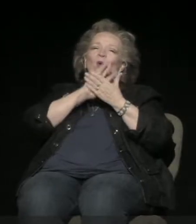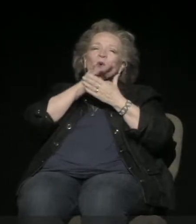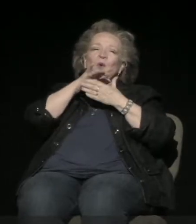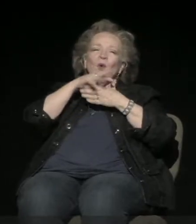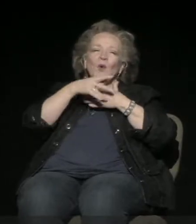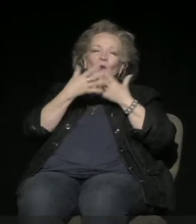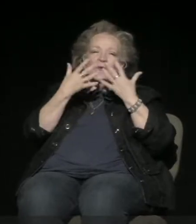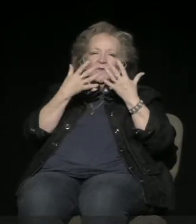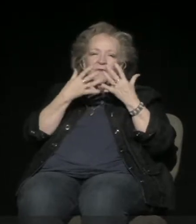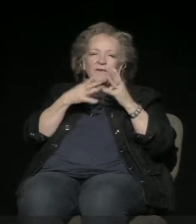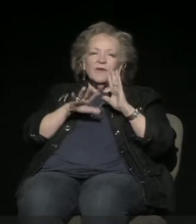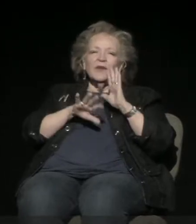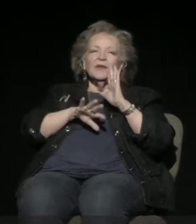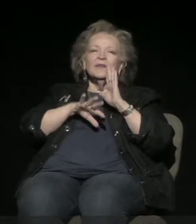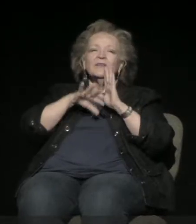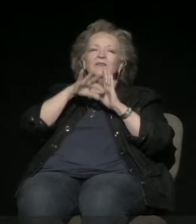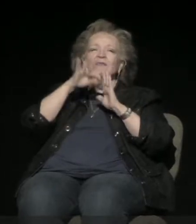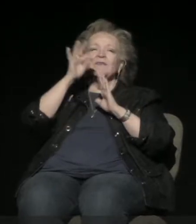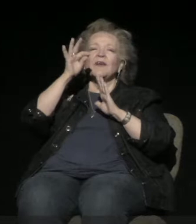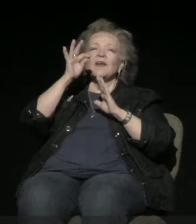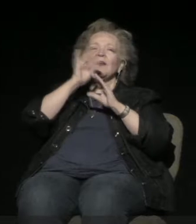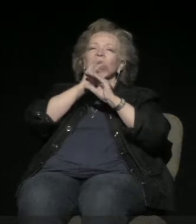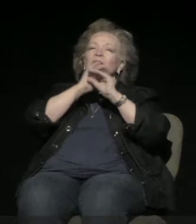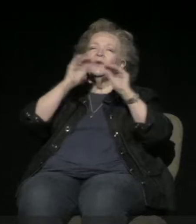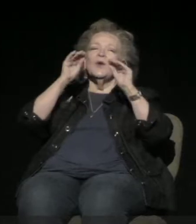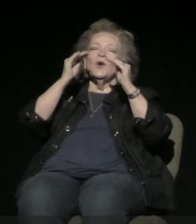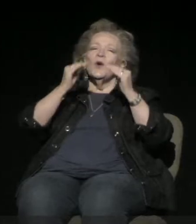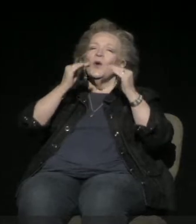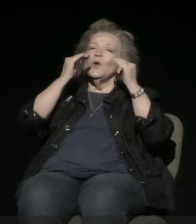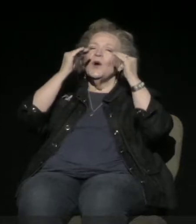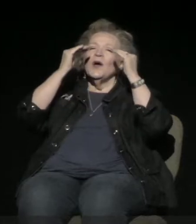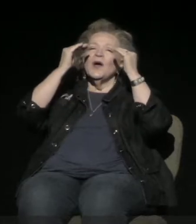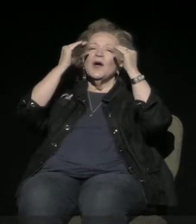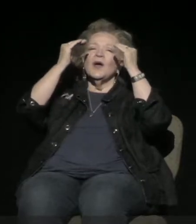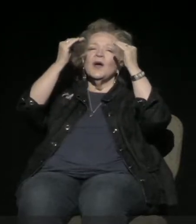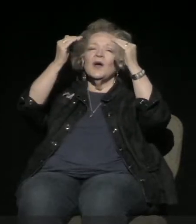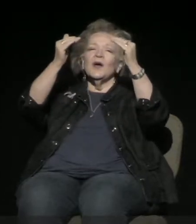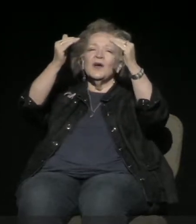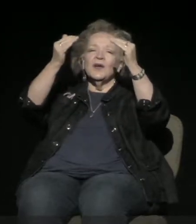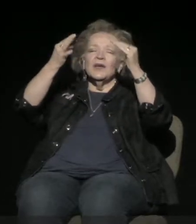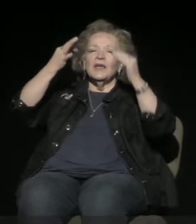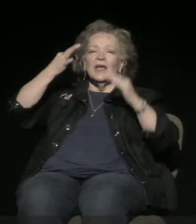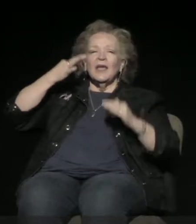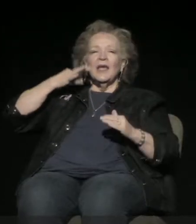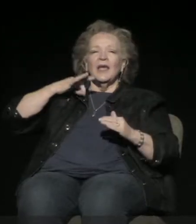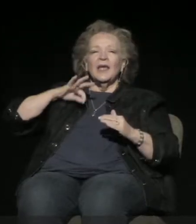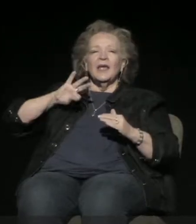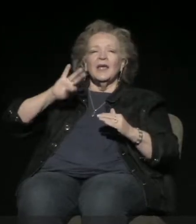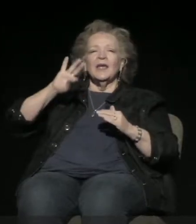Is Found There Is No Higher Game